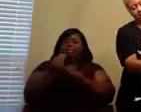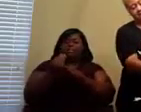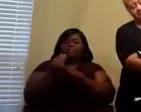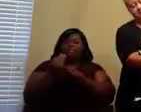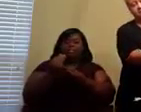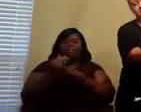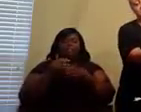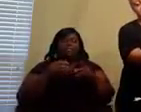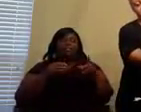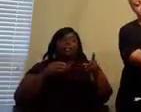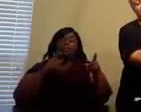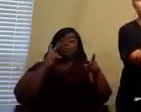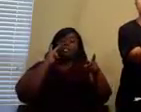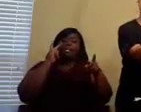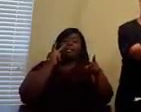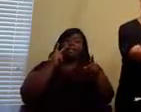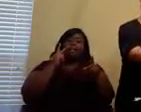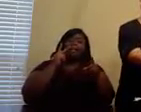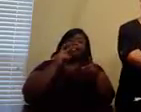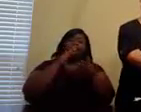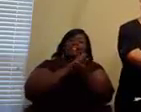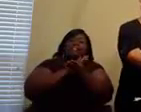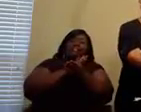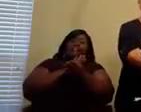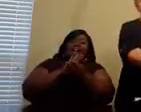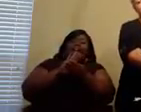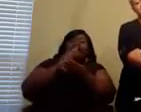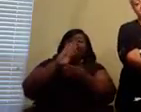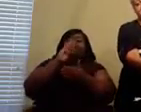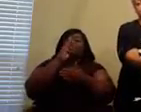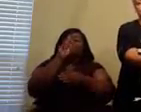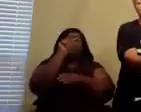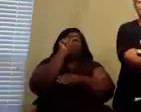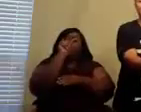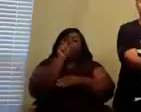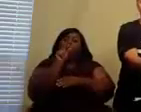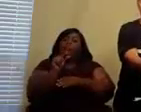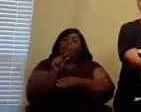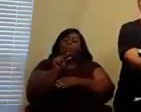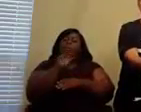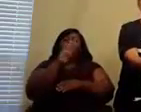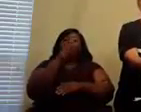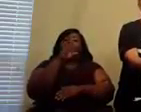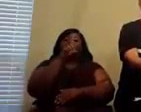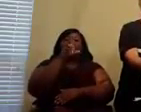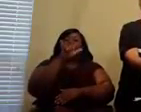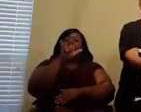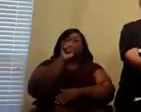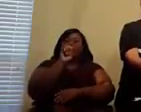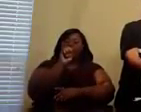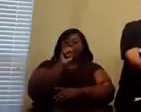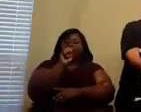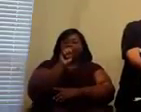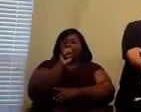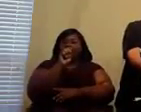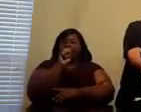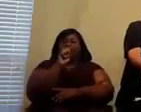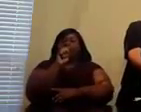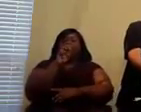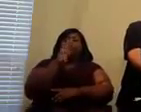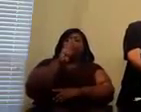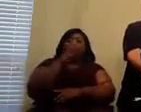All this is, that pretty design, all it is blue dye. Blue dye is not good for us.